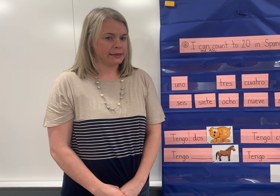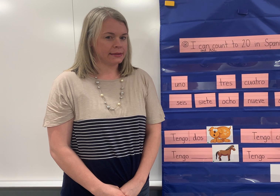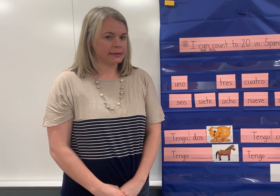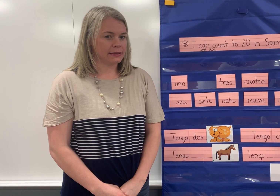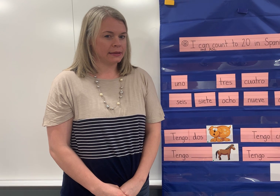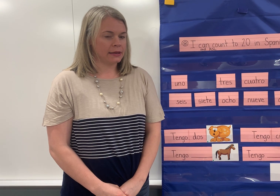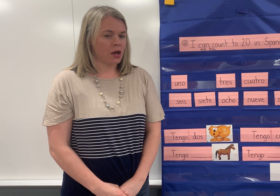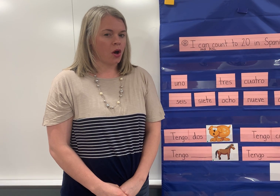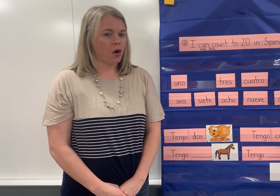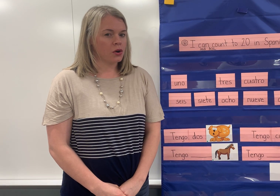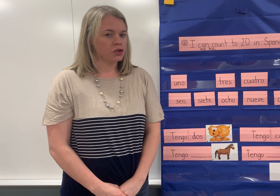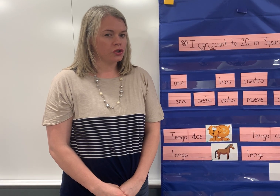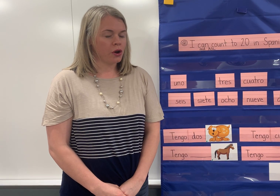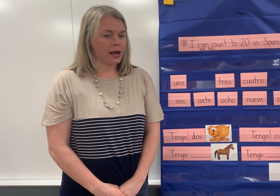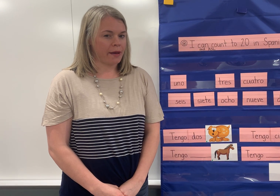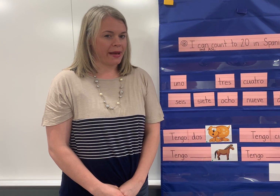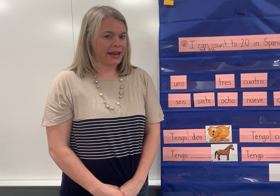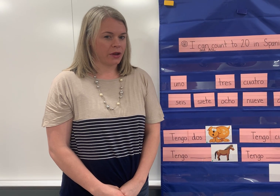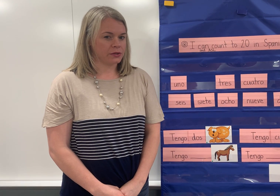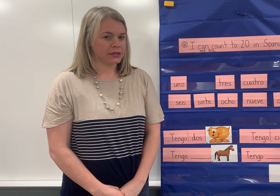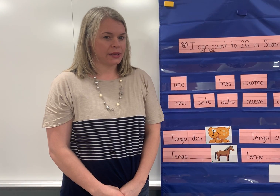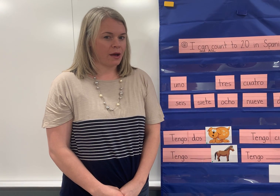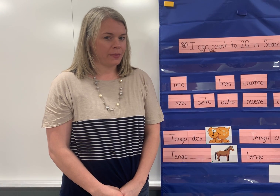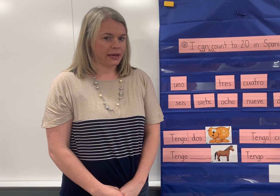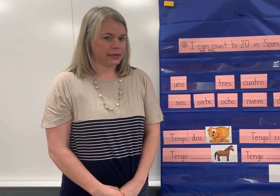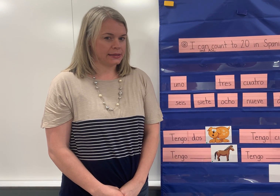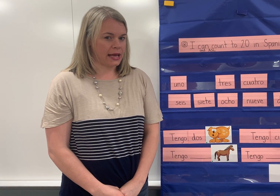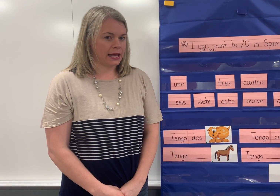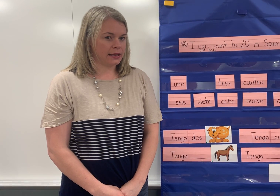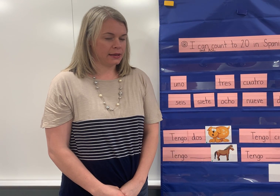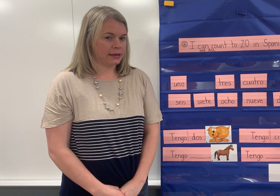horses? 8 caballos. How many is that?